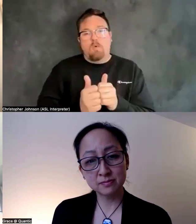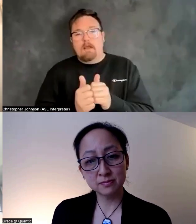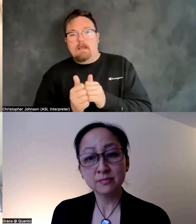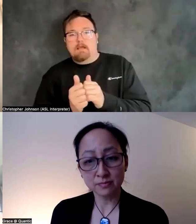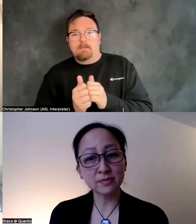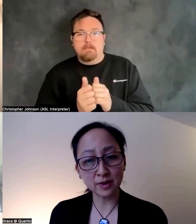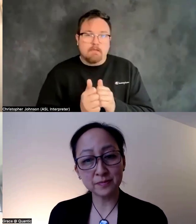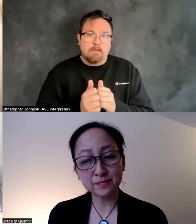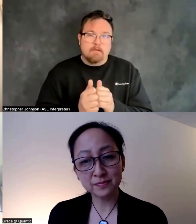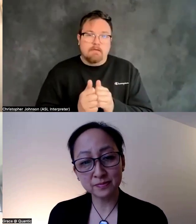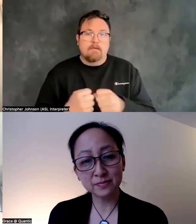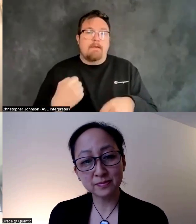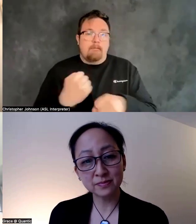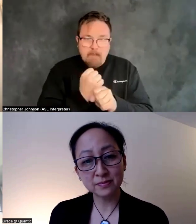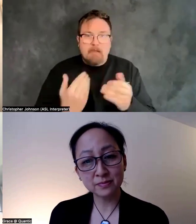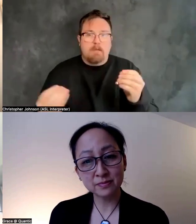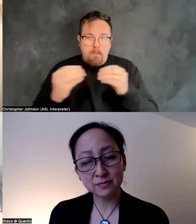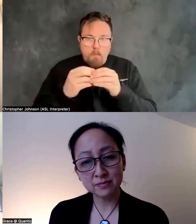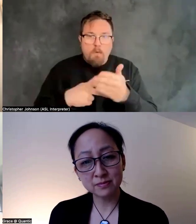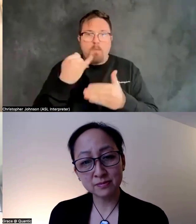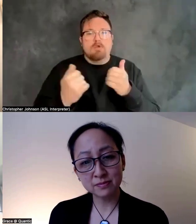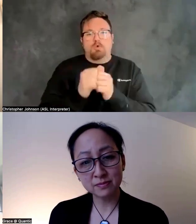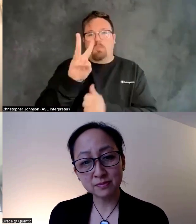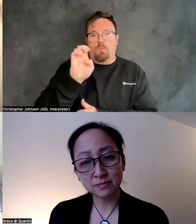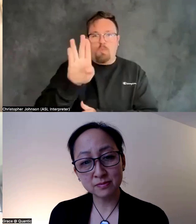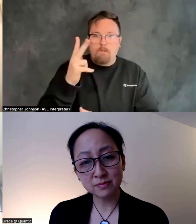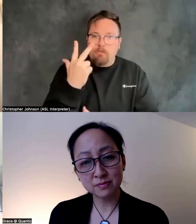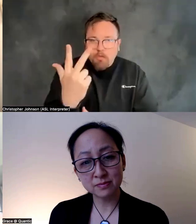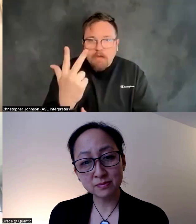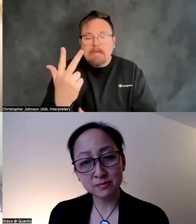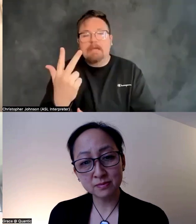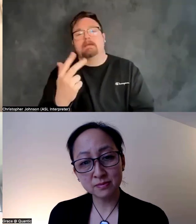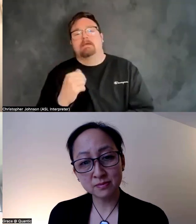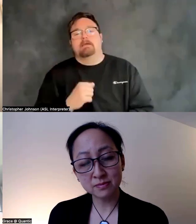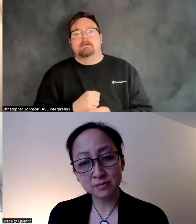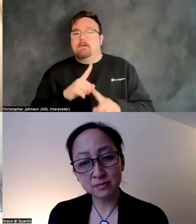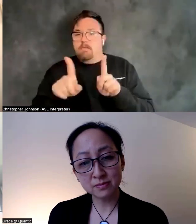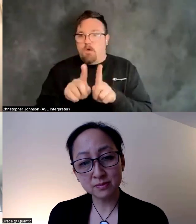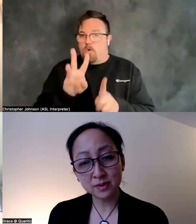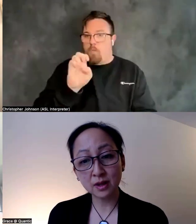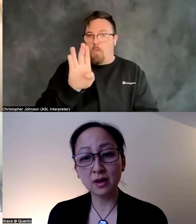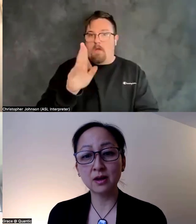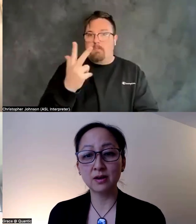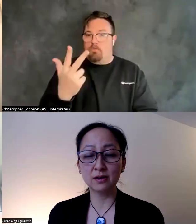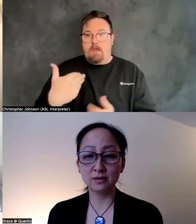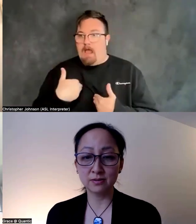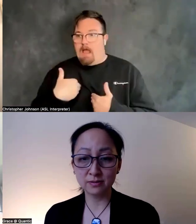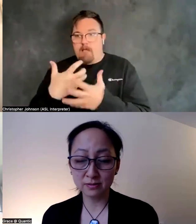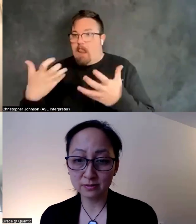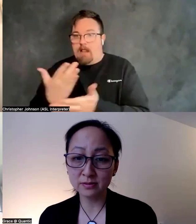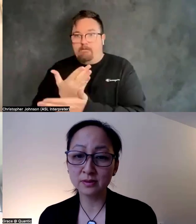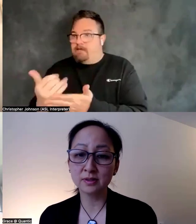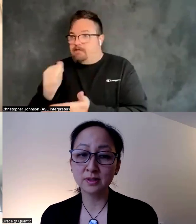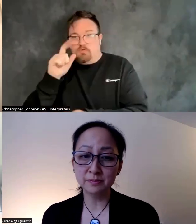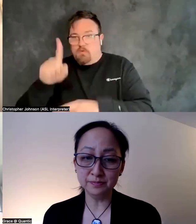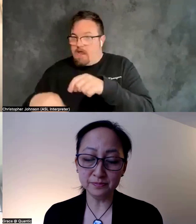Web3. But then Web3 in itself has use cases which are practically not possible in Web2. Right. So once we